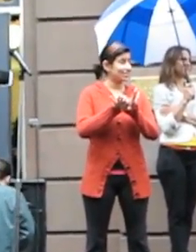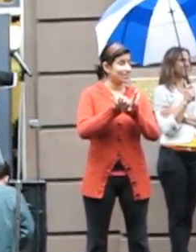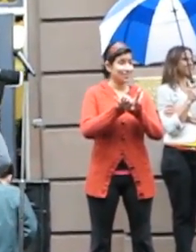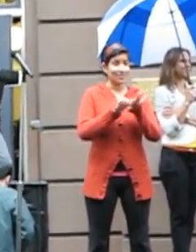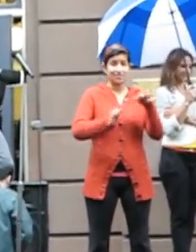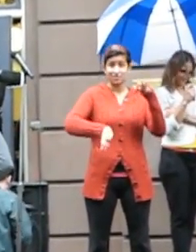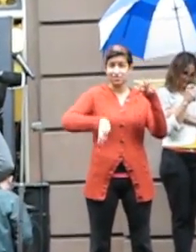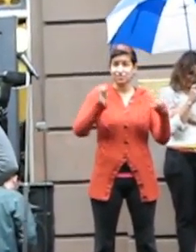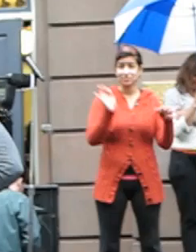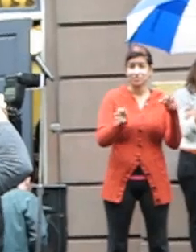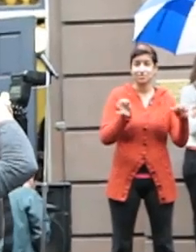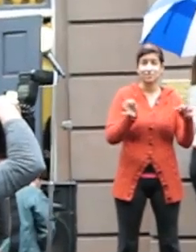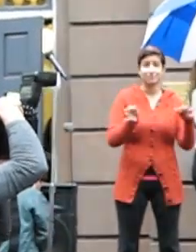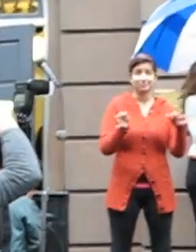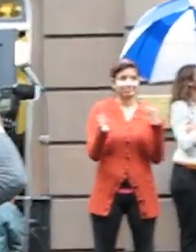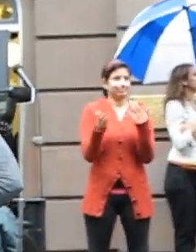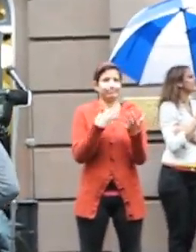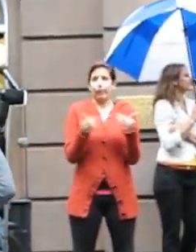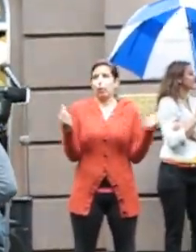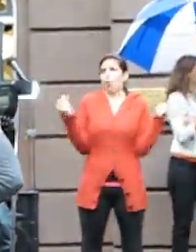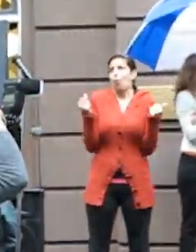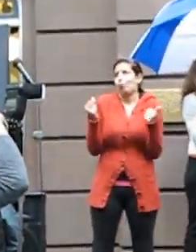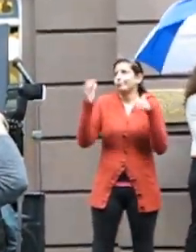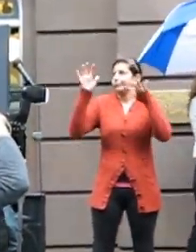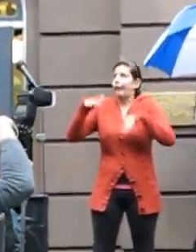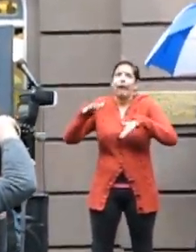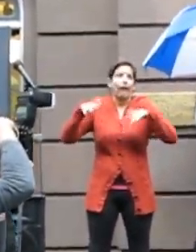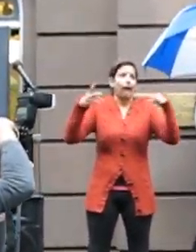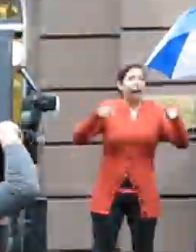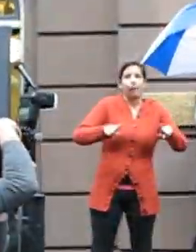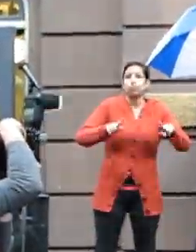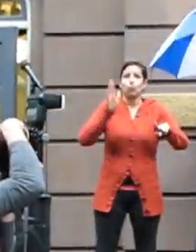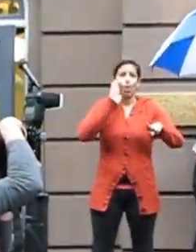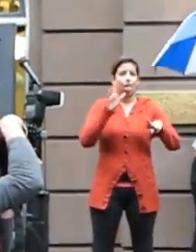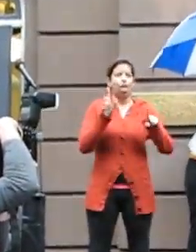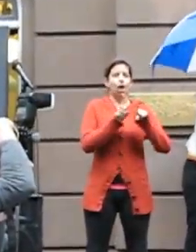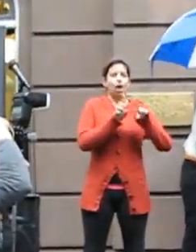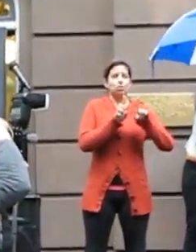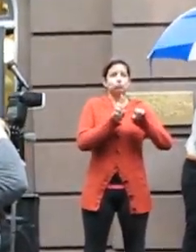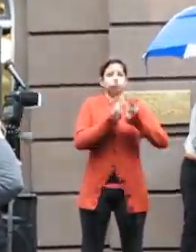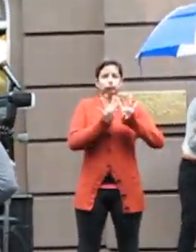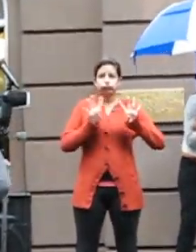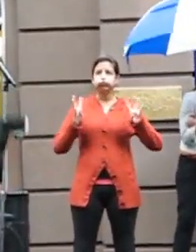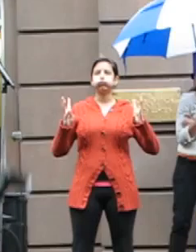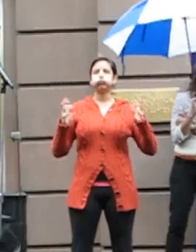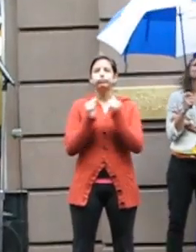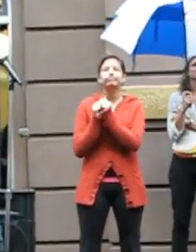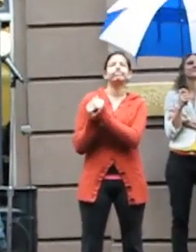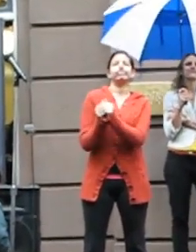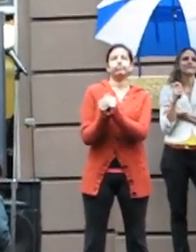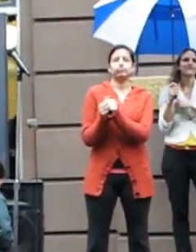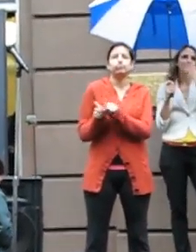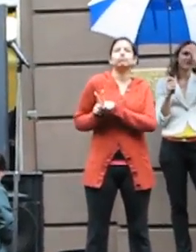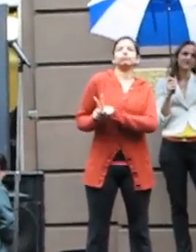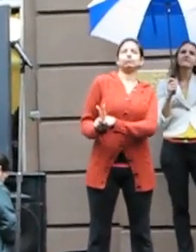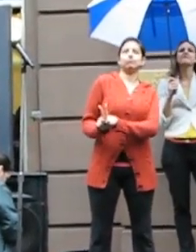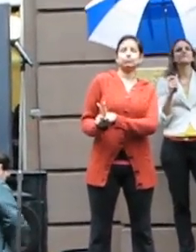justice, doesn't matter if it's cold or if it's raining, we will all stand side by side to demand justice.